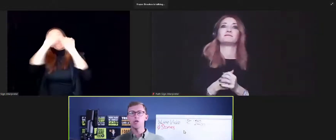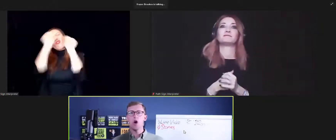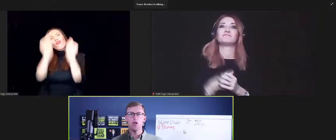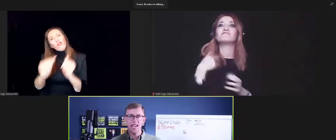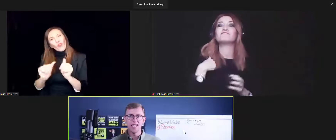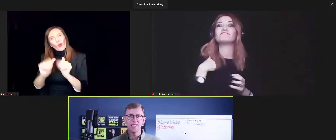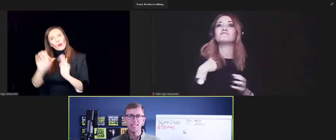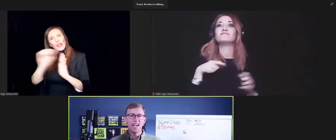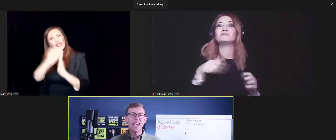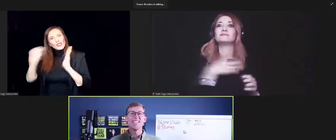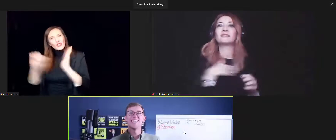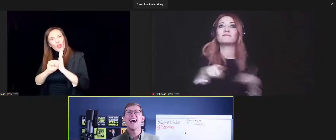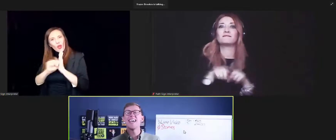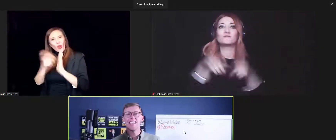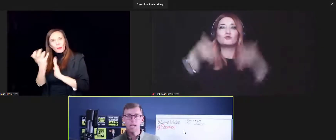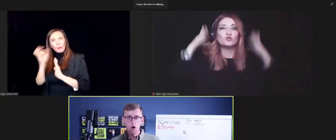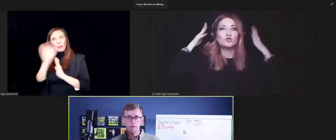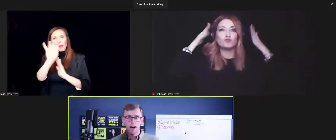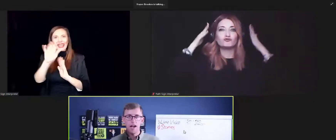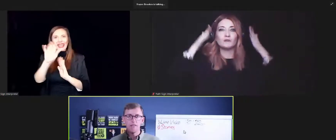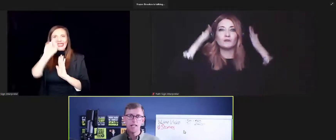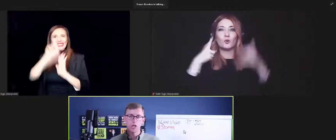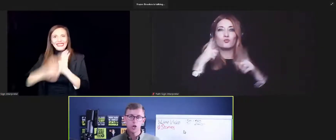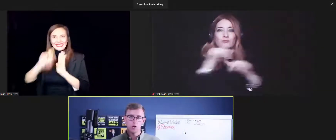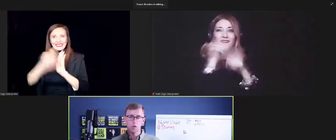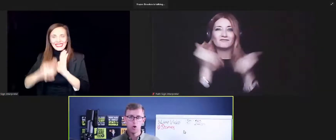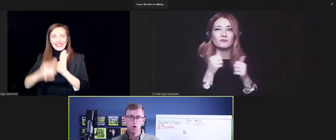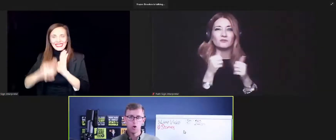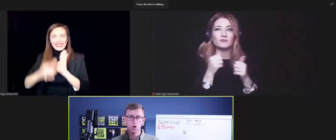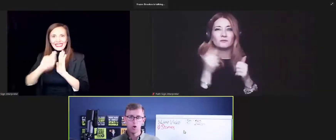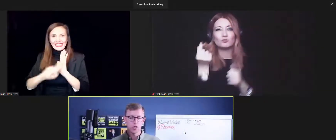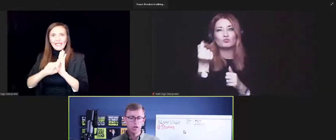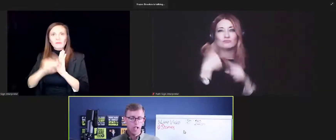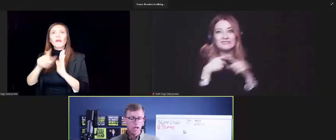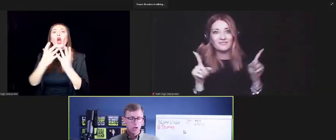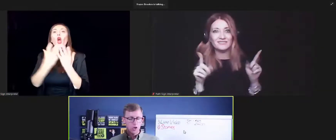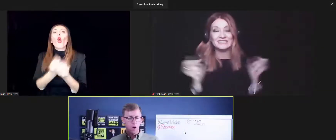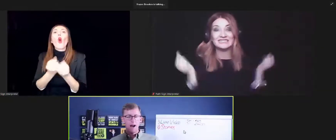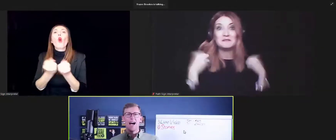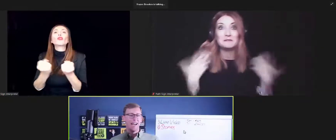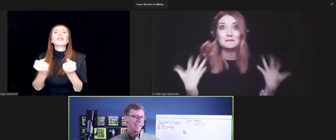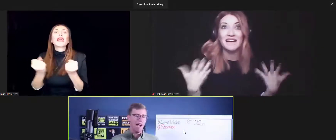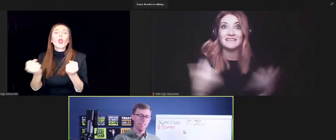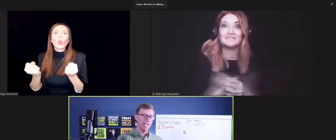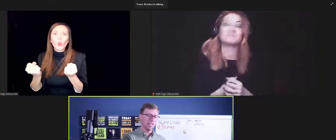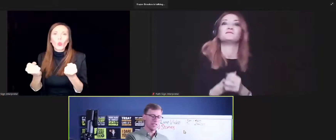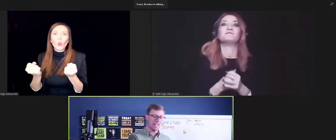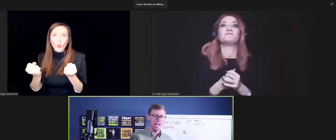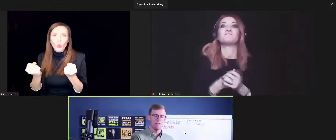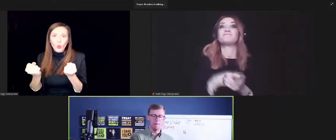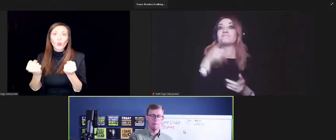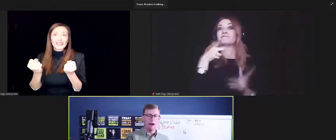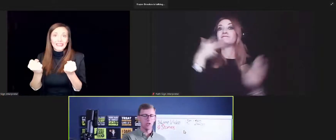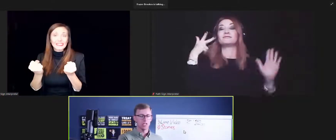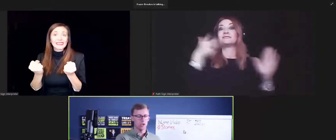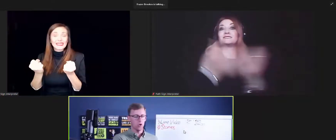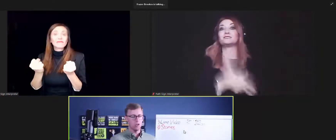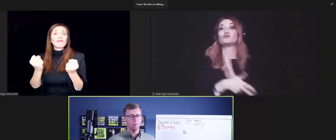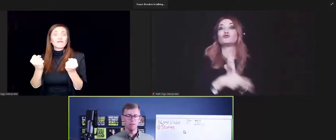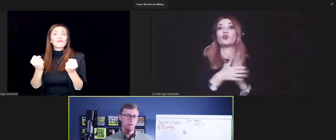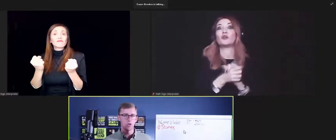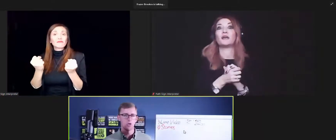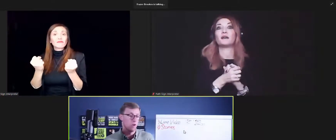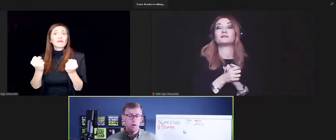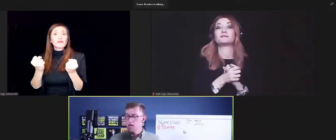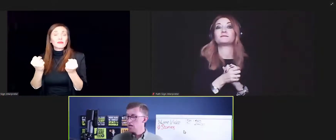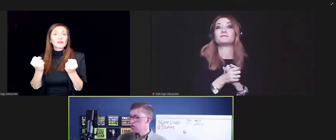scenes content is taking over the Instagram stories. So I'll tell you this kind of embarrassing story, but